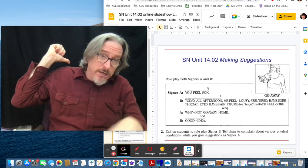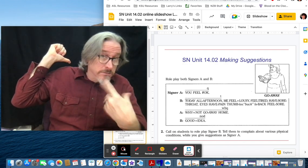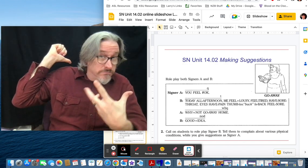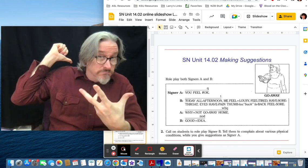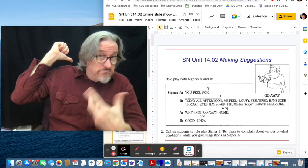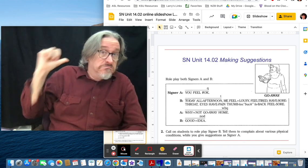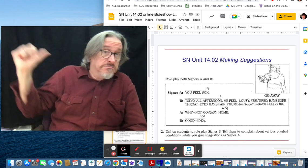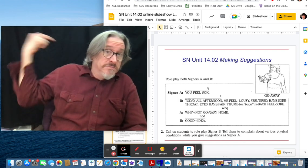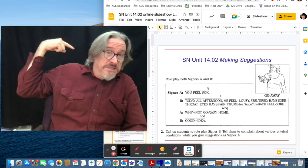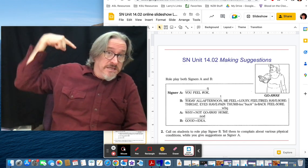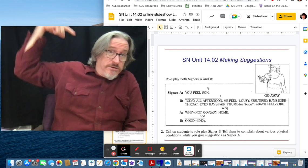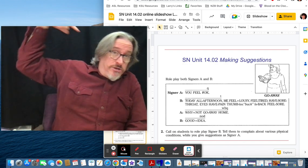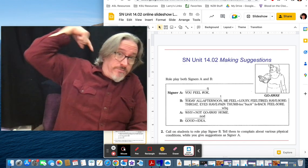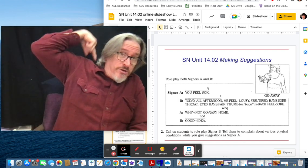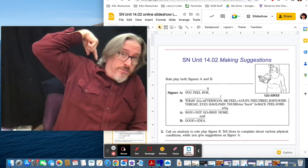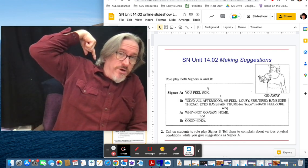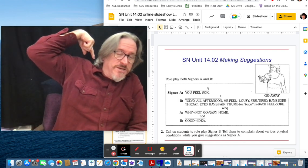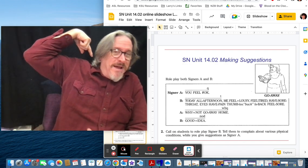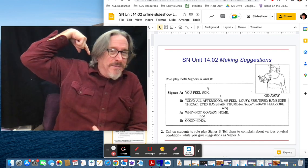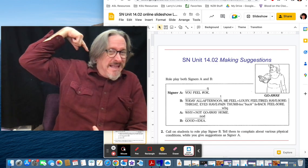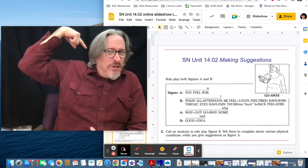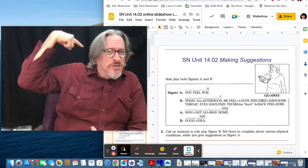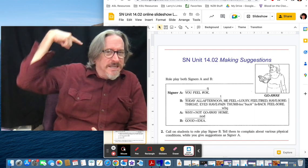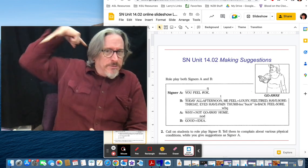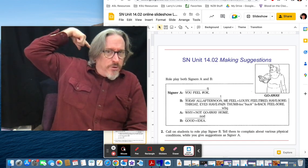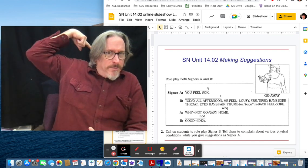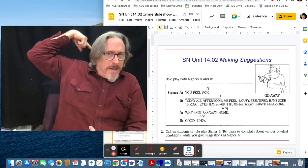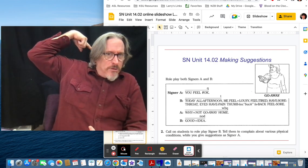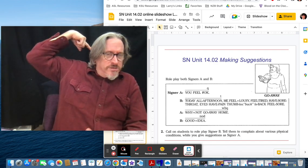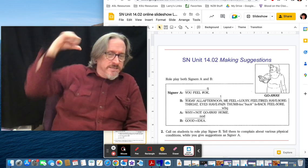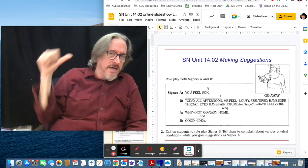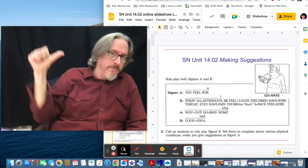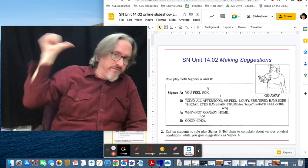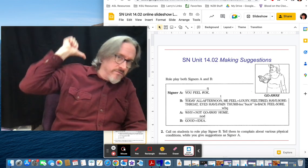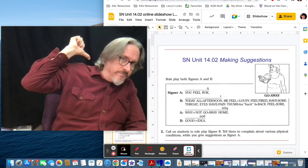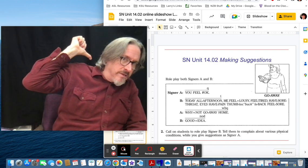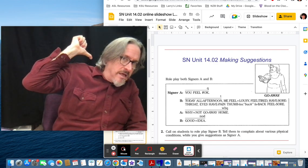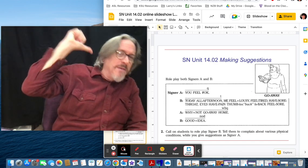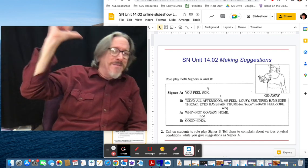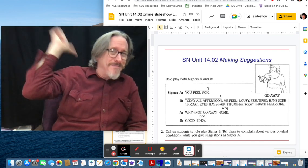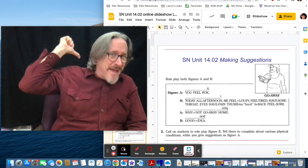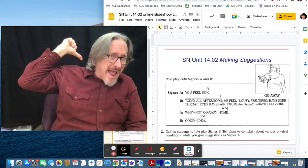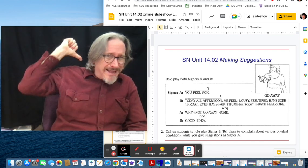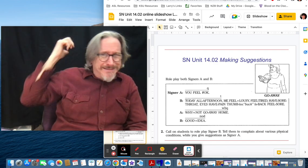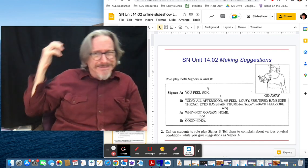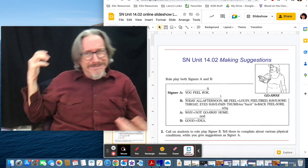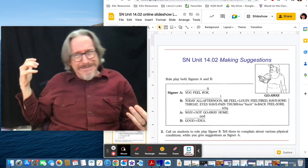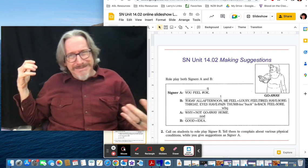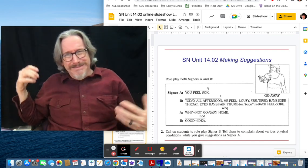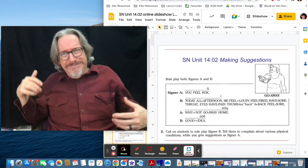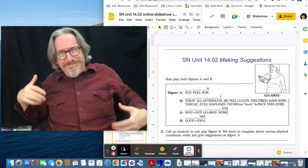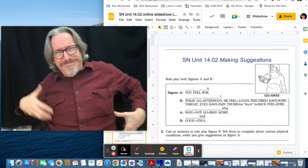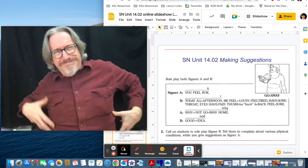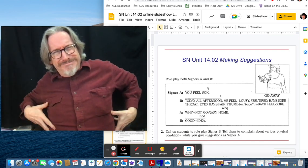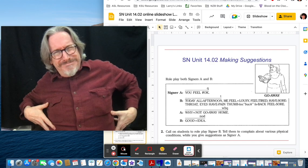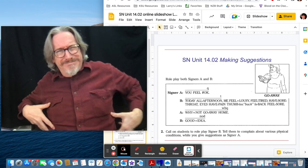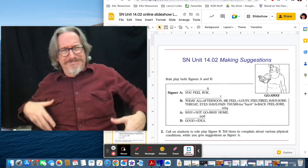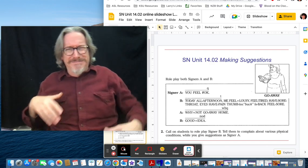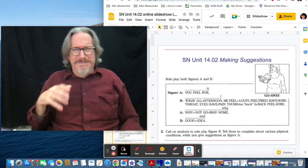back. You could point to back, but that looks like you're pointing backwards in time. But if you're back,